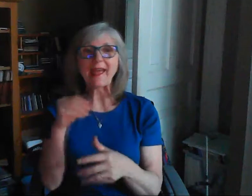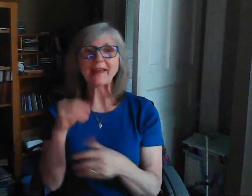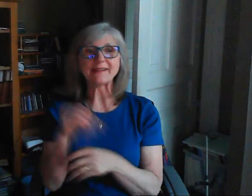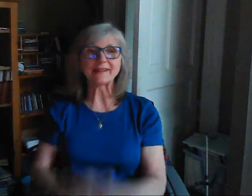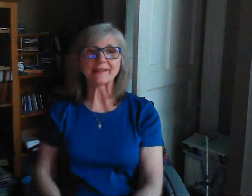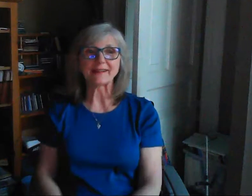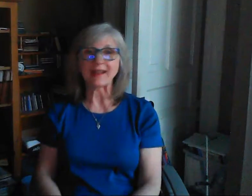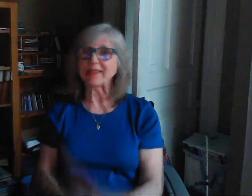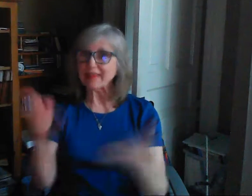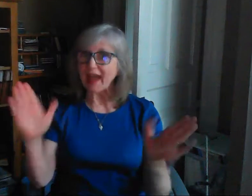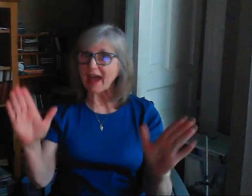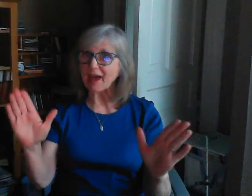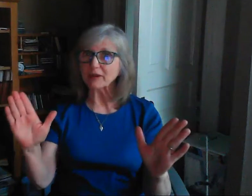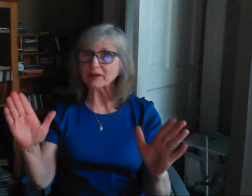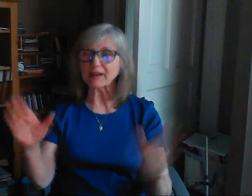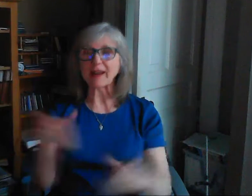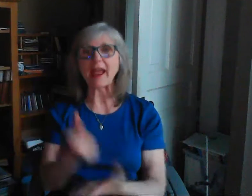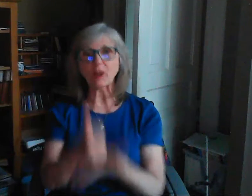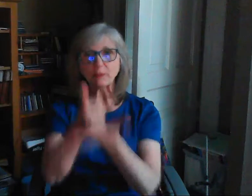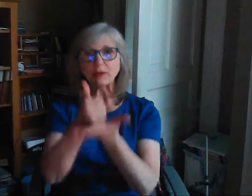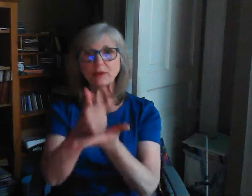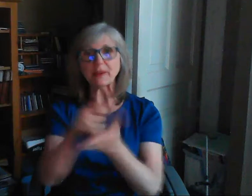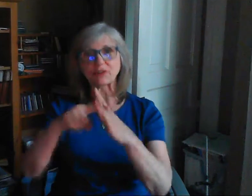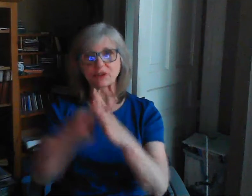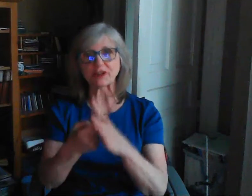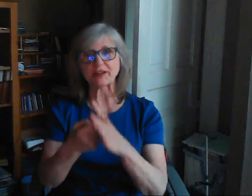and I think that will kind of help you get started.